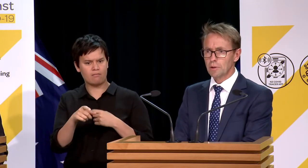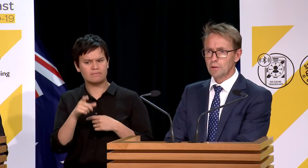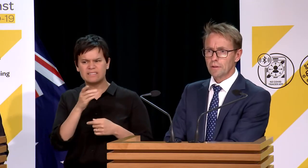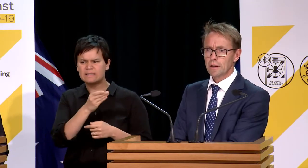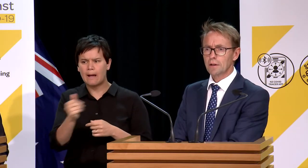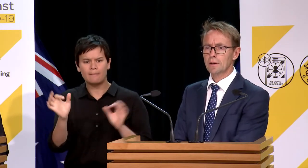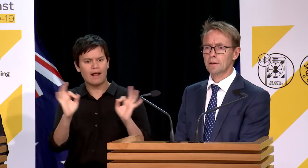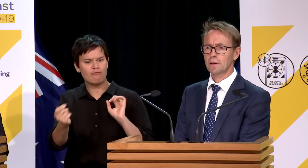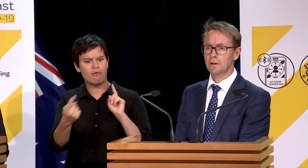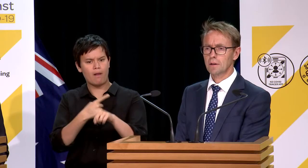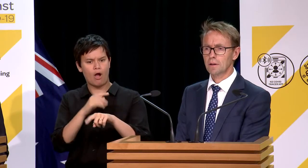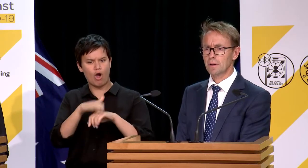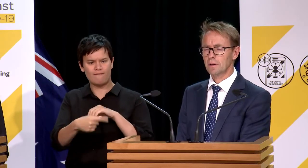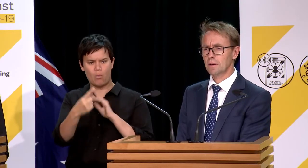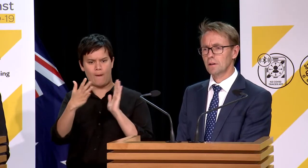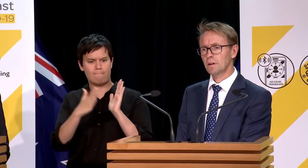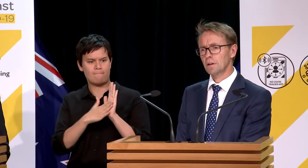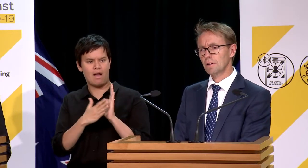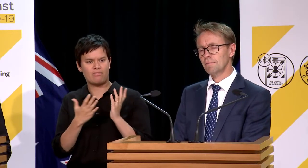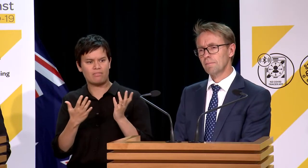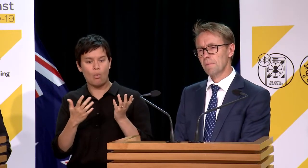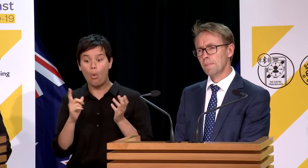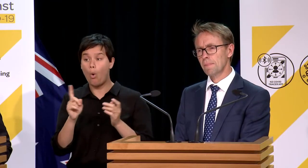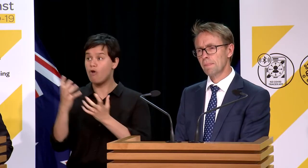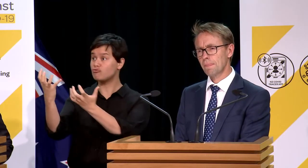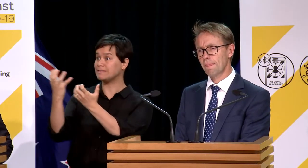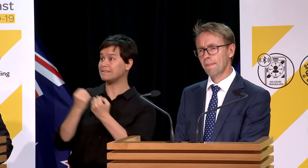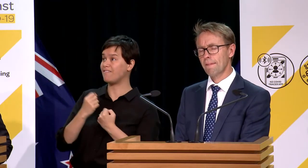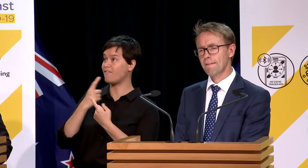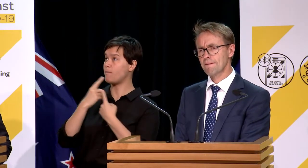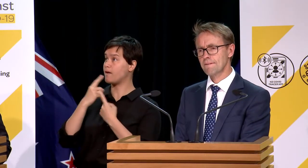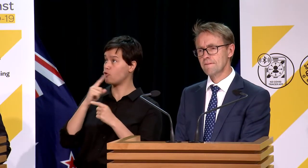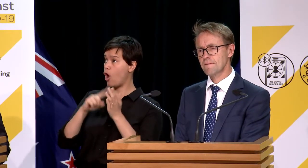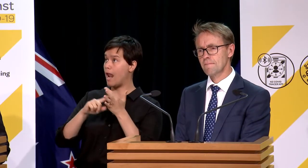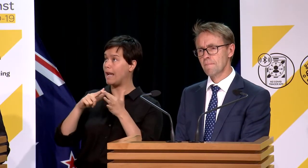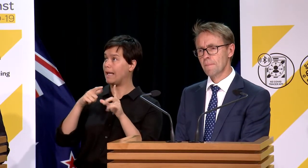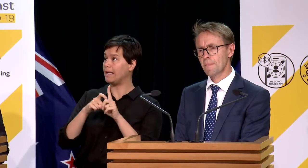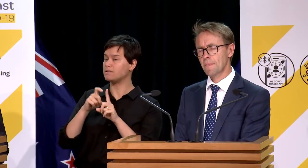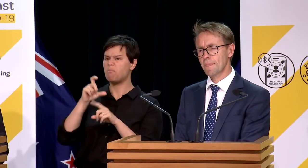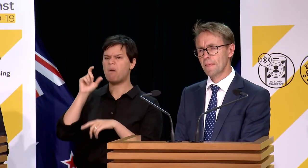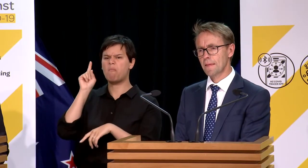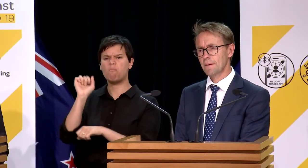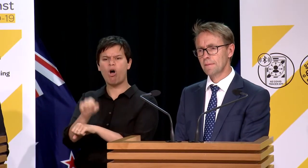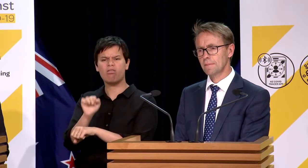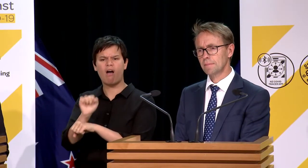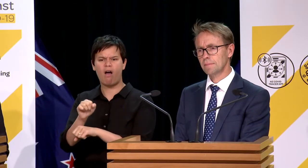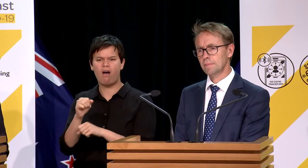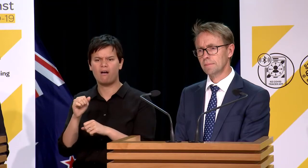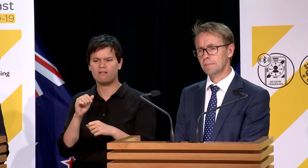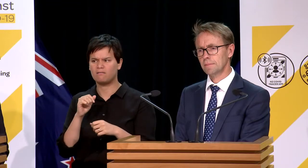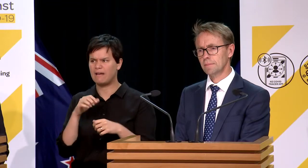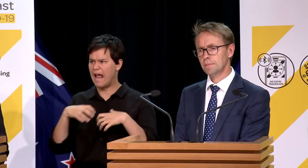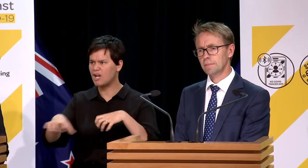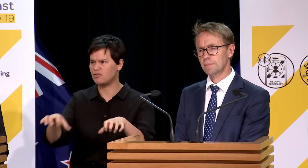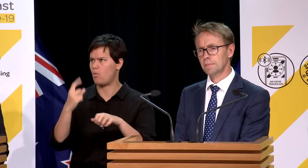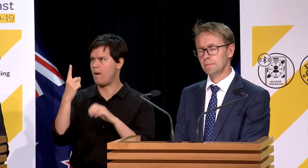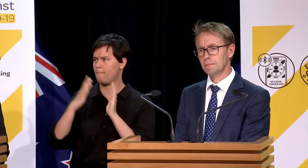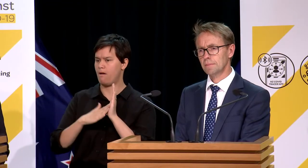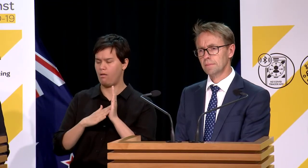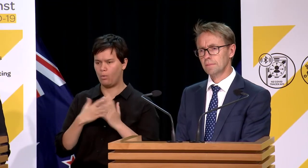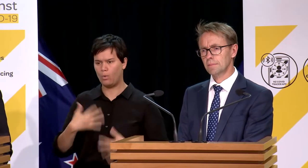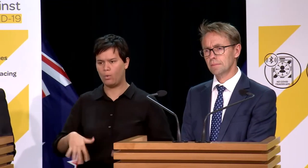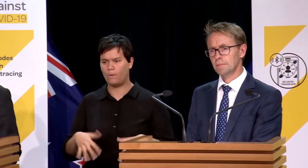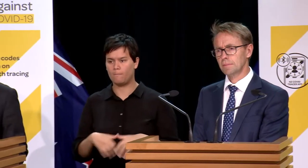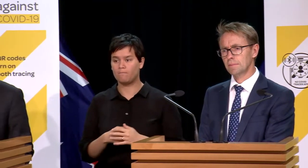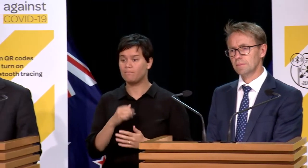able to comment on that. So just got two more questions for two different colleagues. The first question is, how much thought's been given to